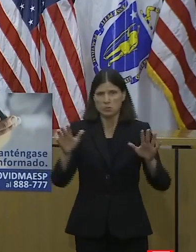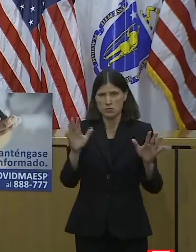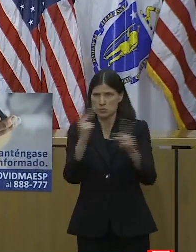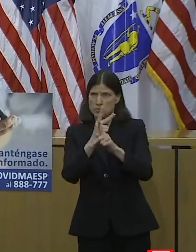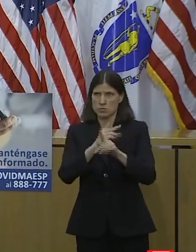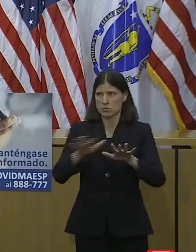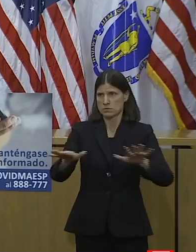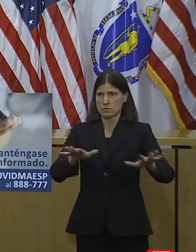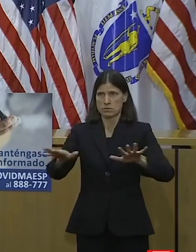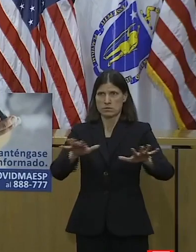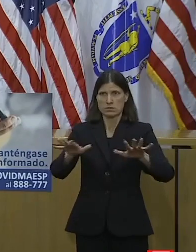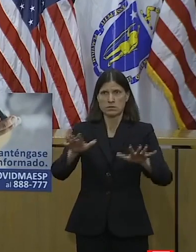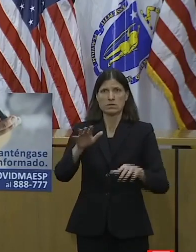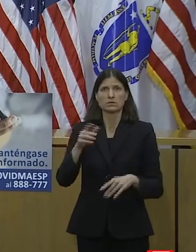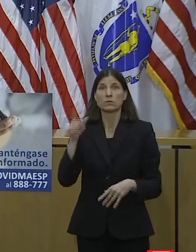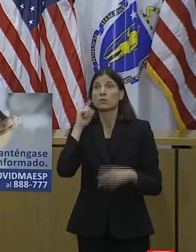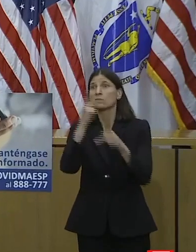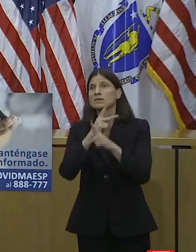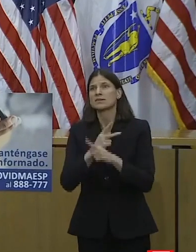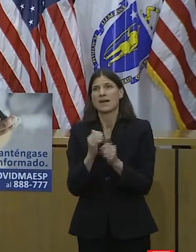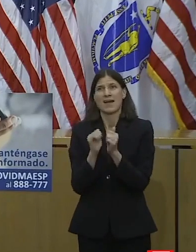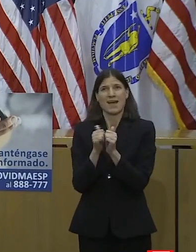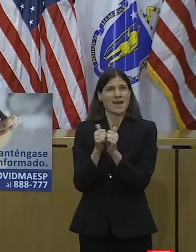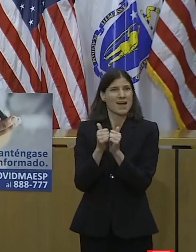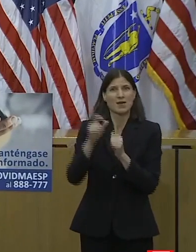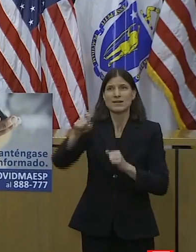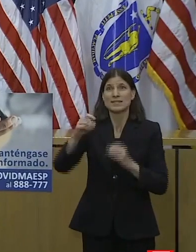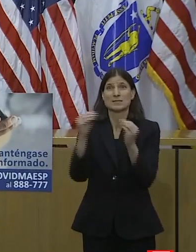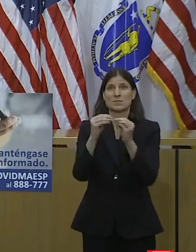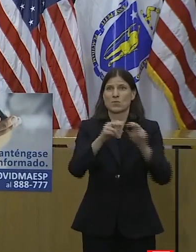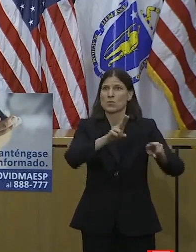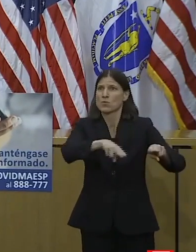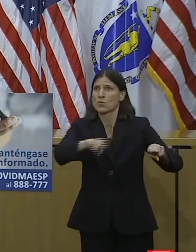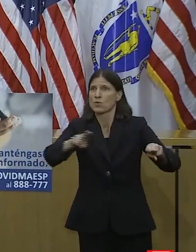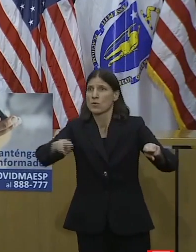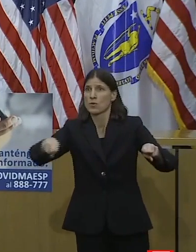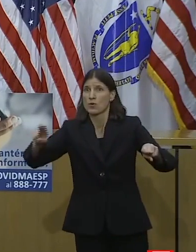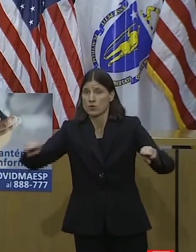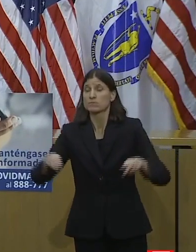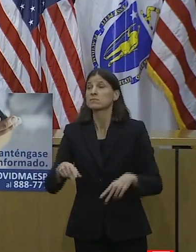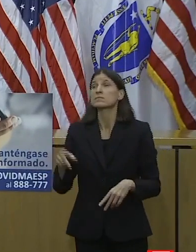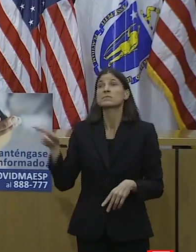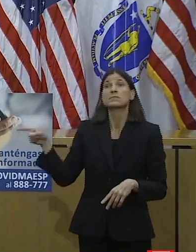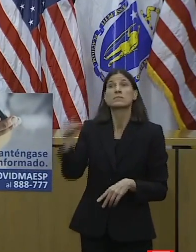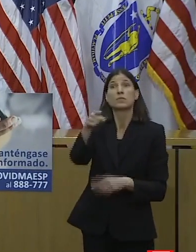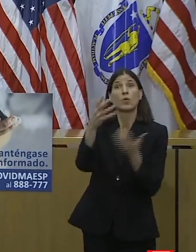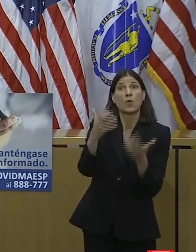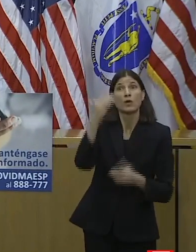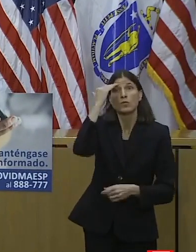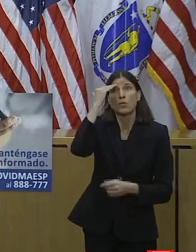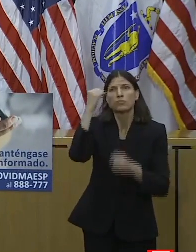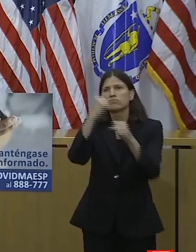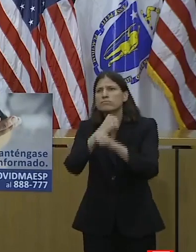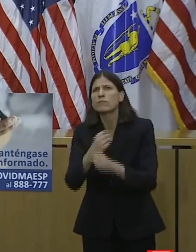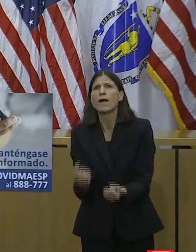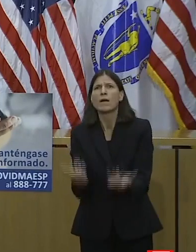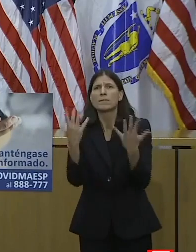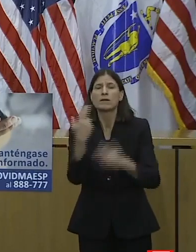daily basis. Those stats are now posted publicly. As of the end of the day Monday, there